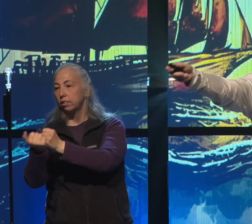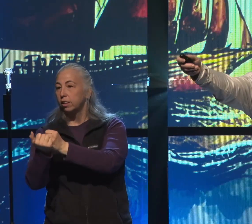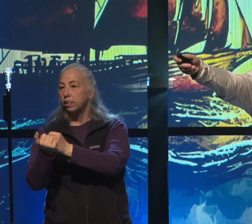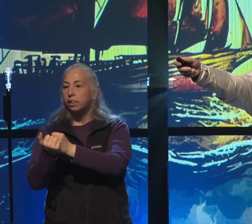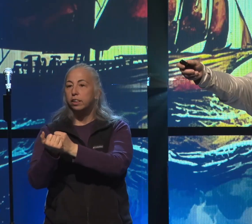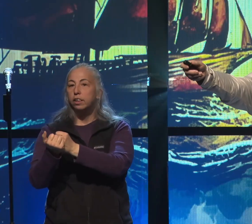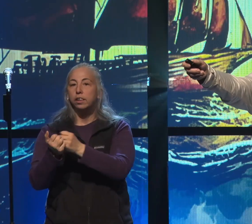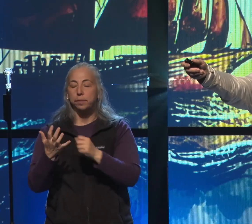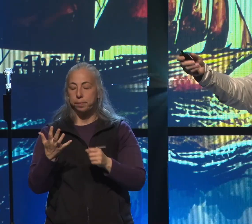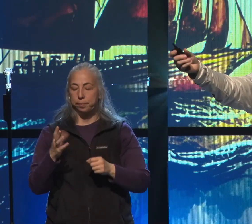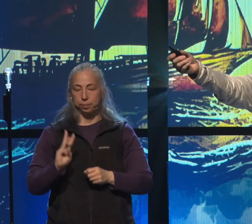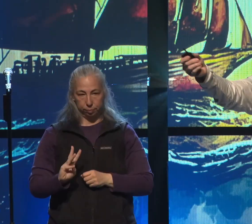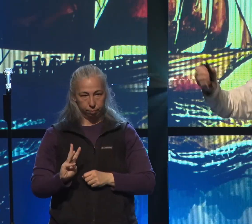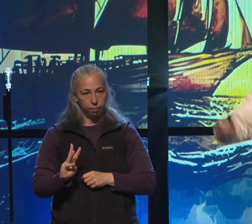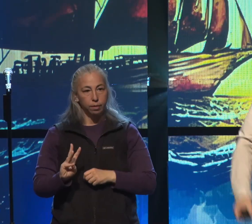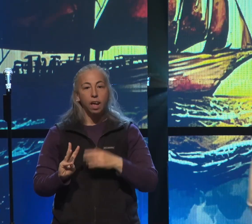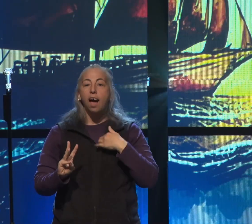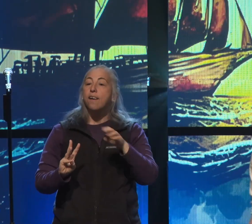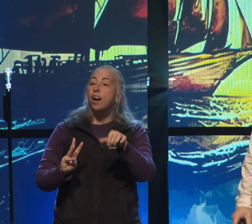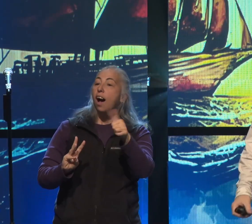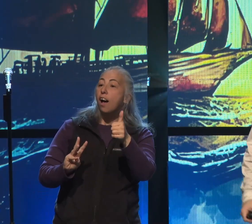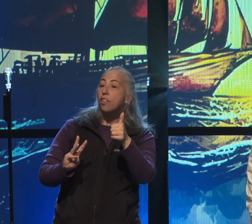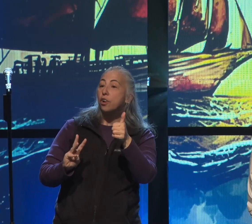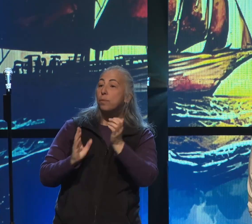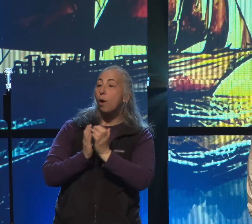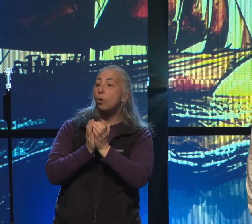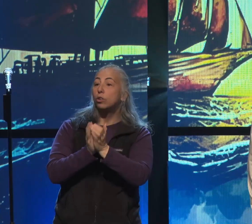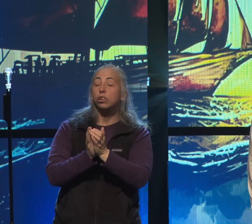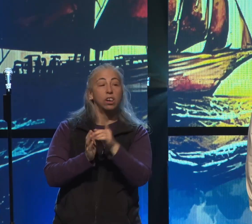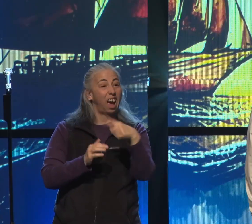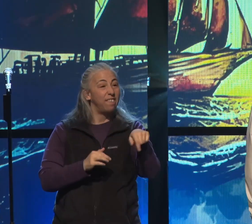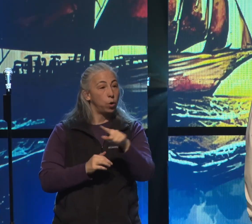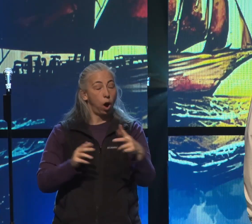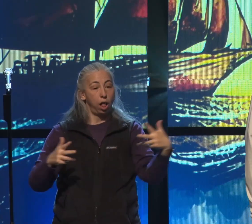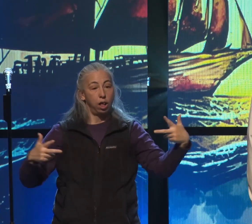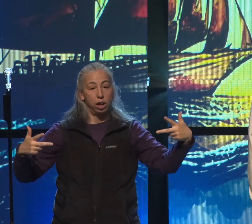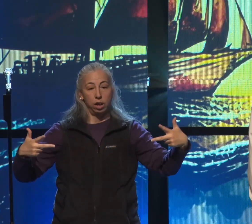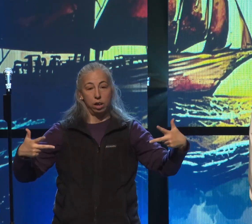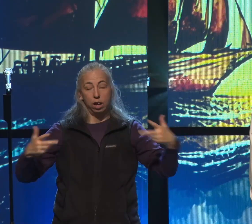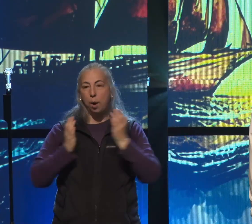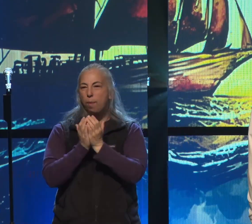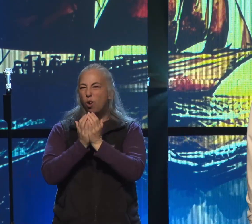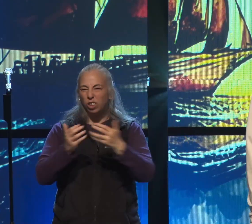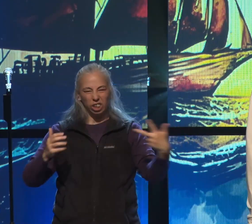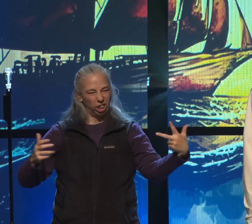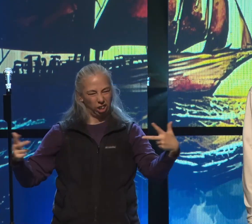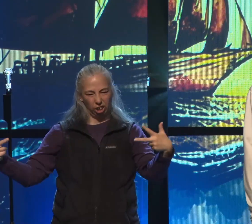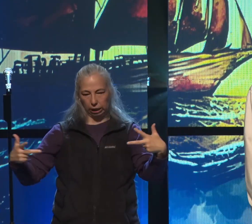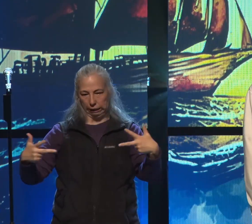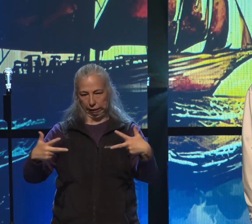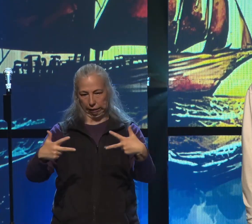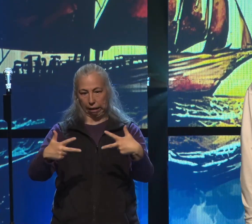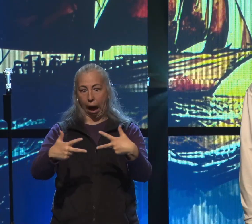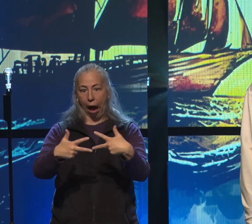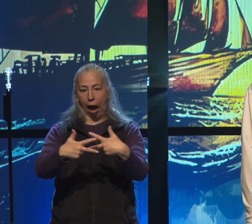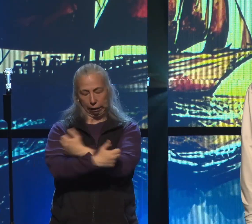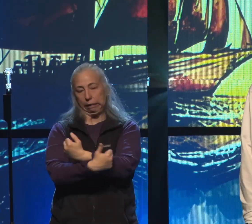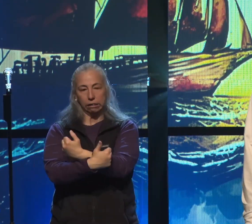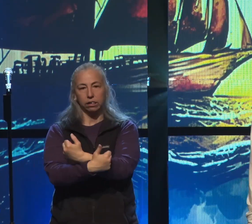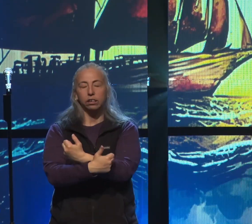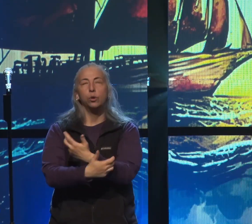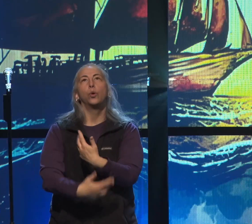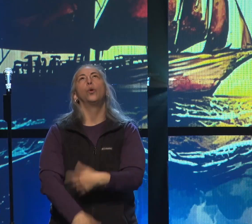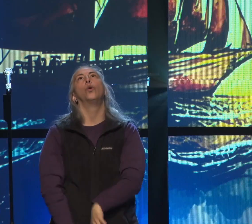have other boats. Other boats. Y'all ever crashed into another boat in life? How many of y'all have, like right now, you've got a boat that you're